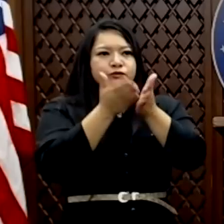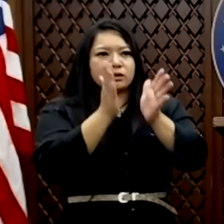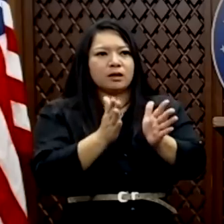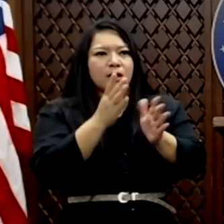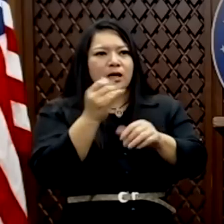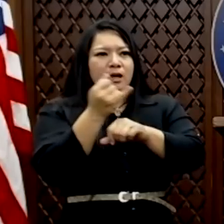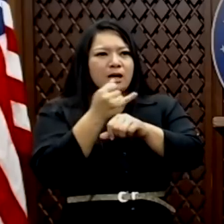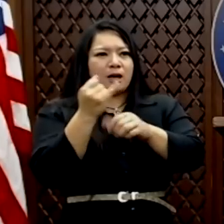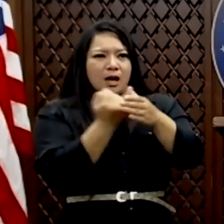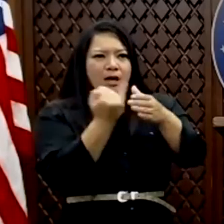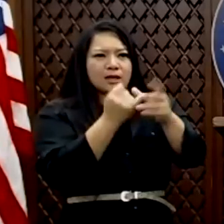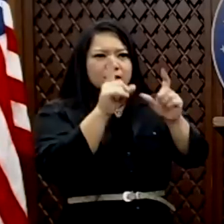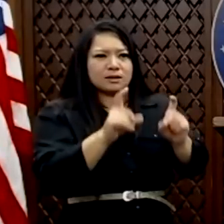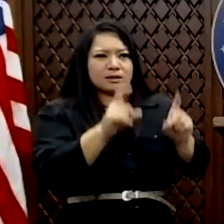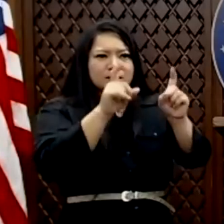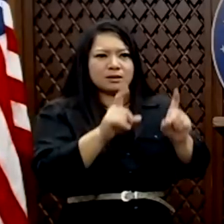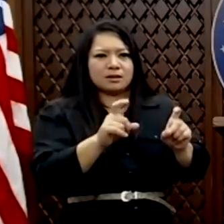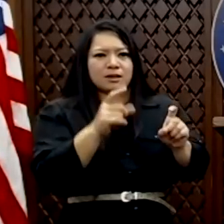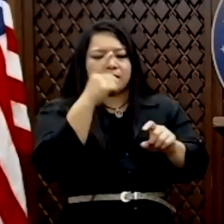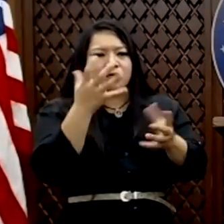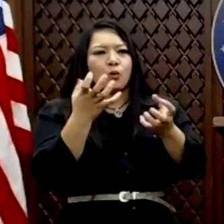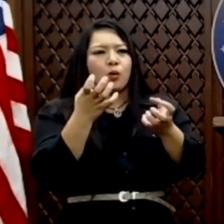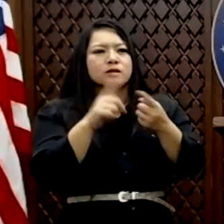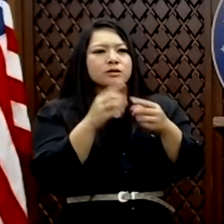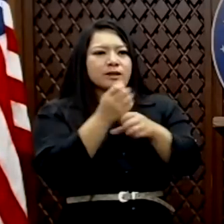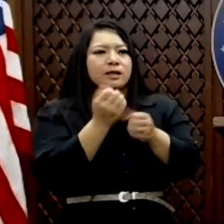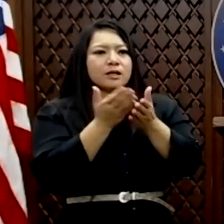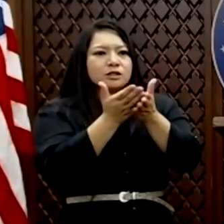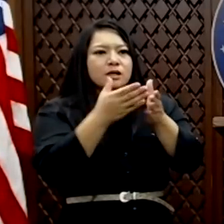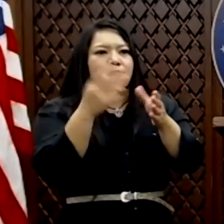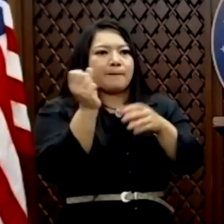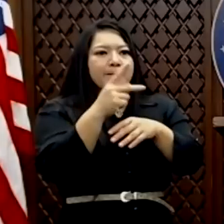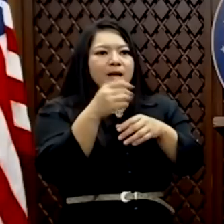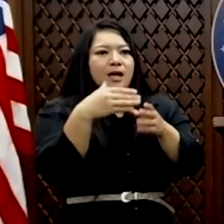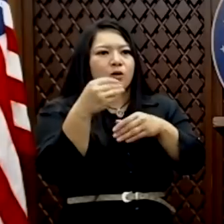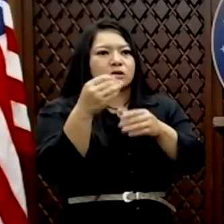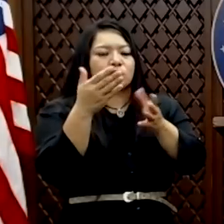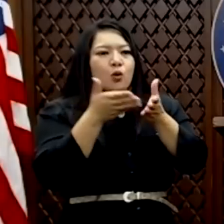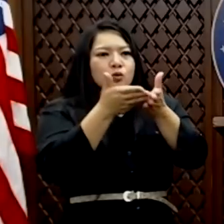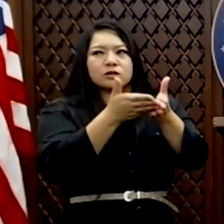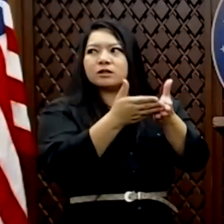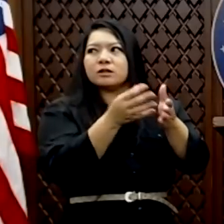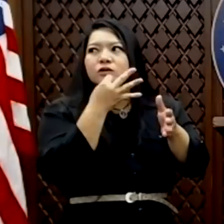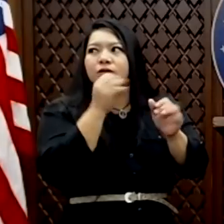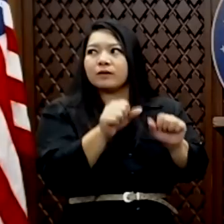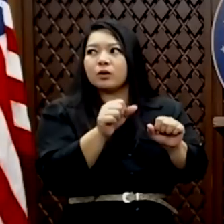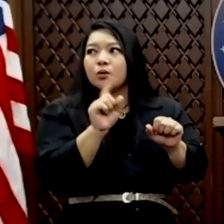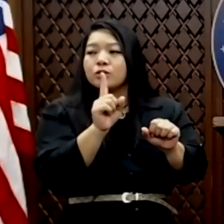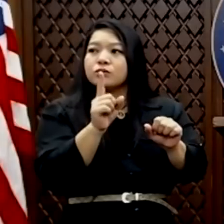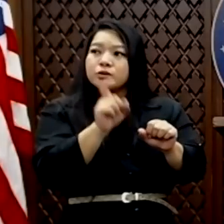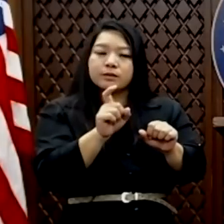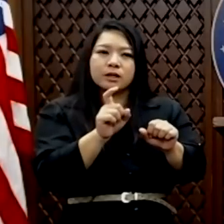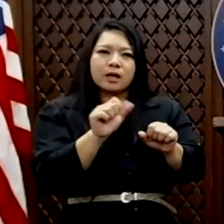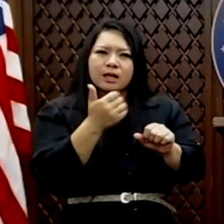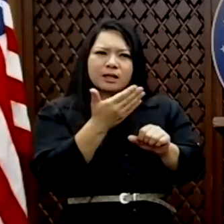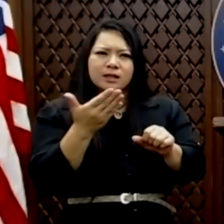and testing, because they want to get that ship back out into the ocean as fast as possible where it should be. Is there anything